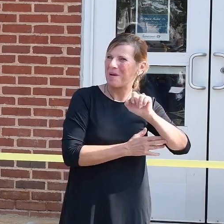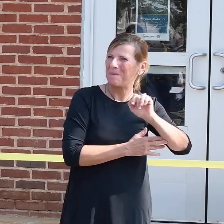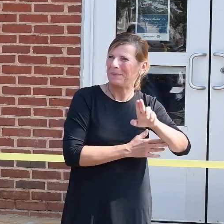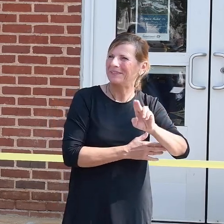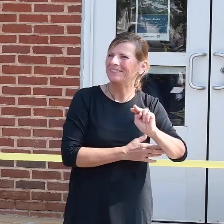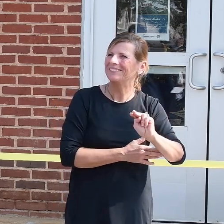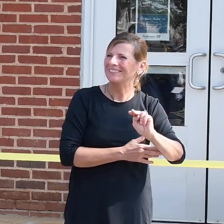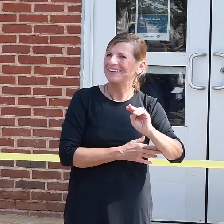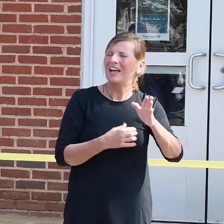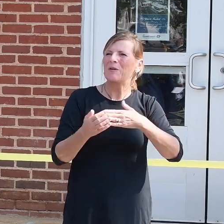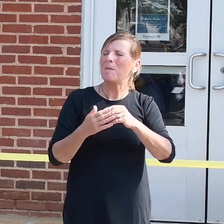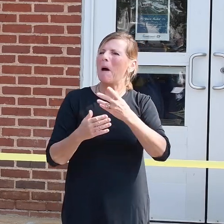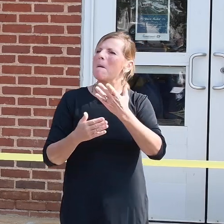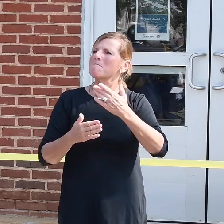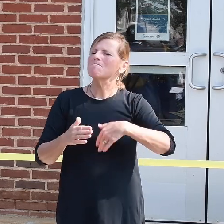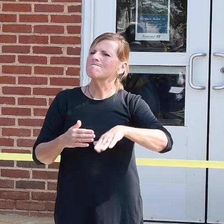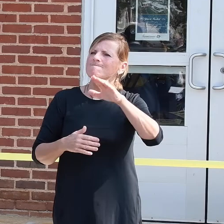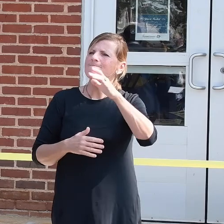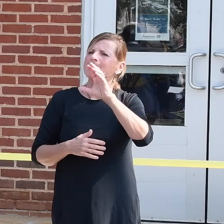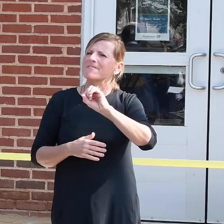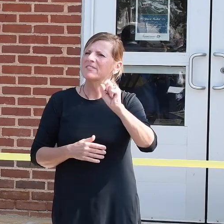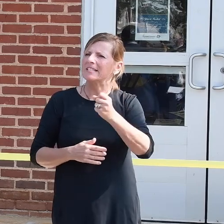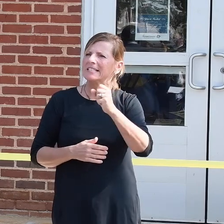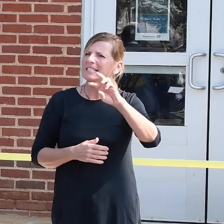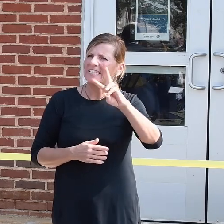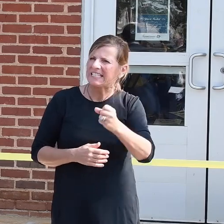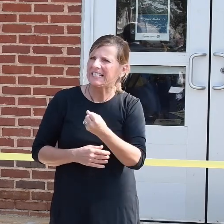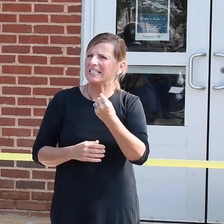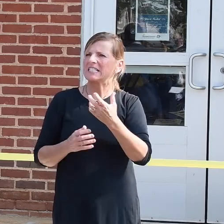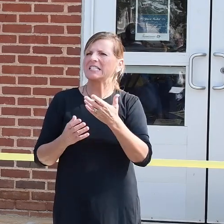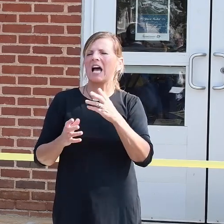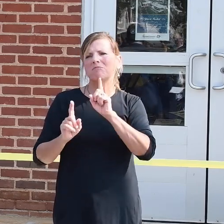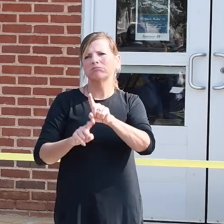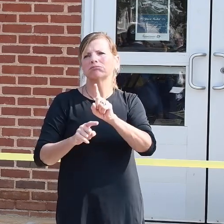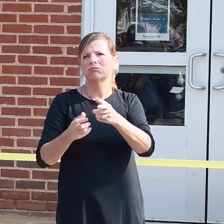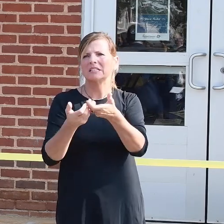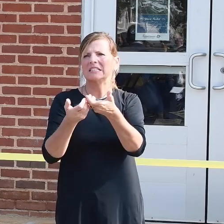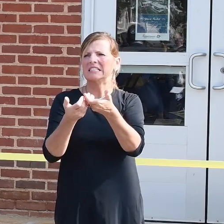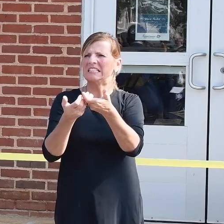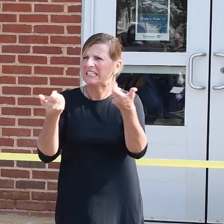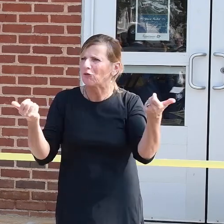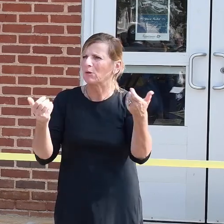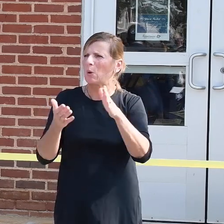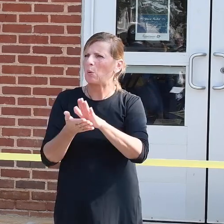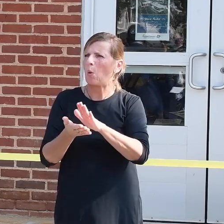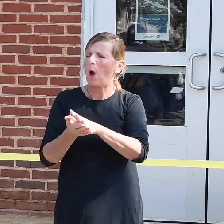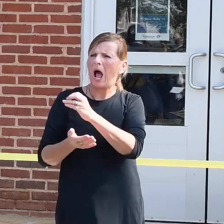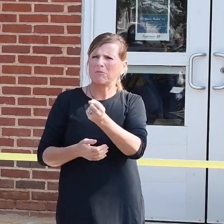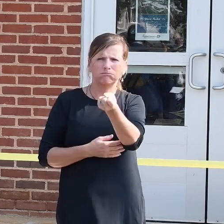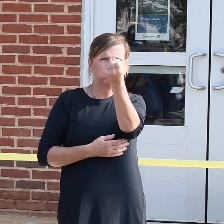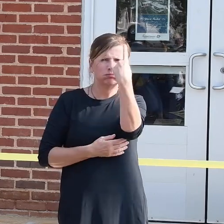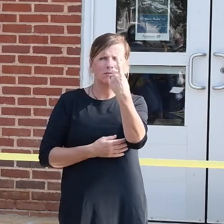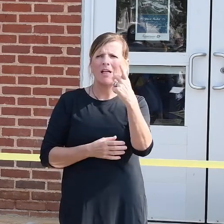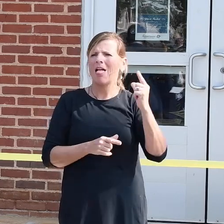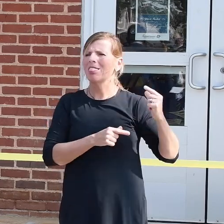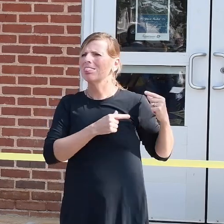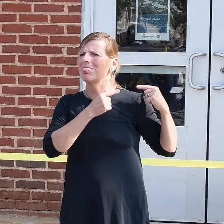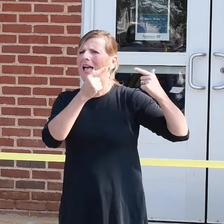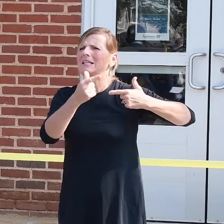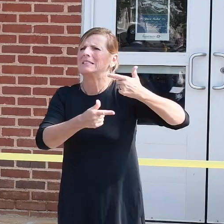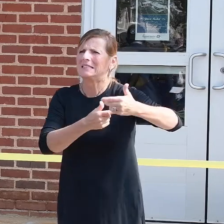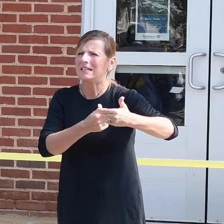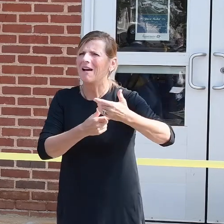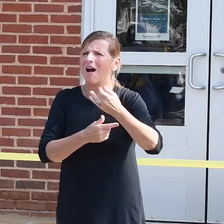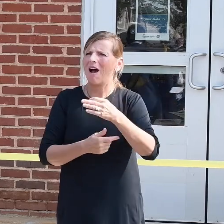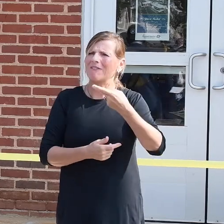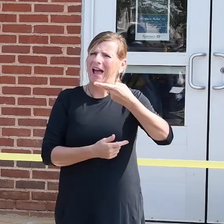60s, I attended segregated schools and can truly appreciate the legacy of the Harriet Tubman School and the